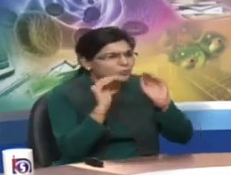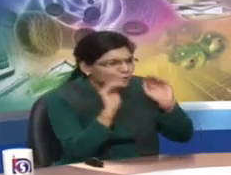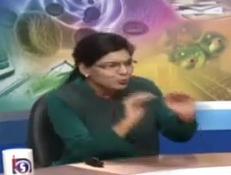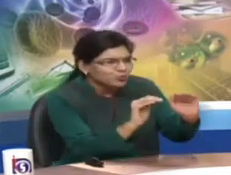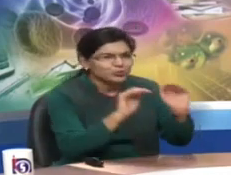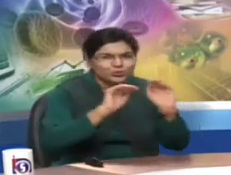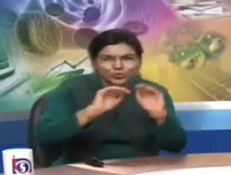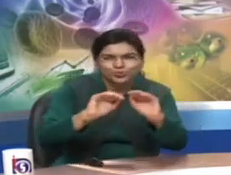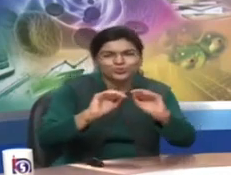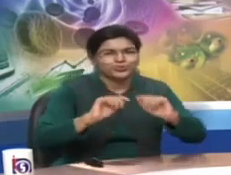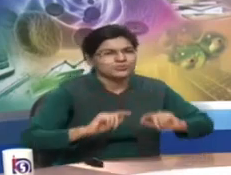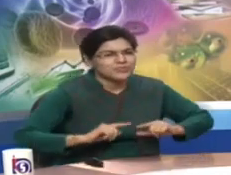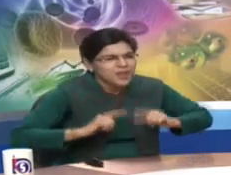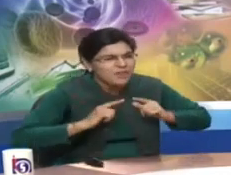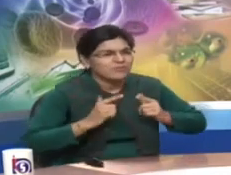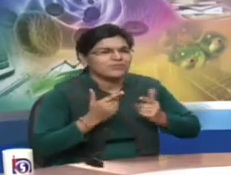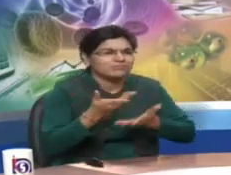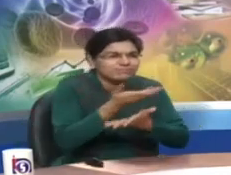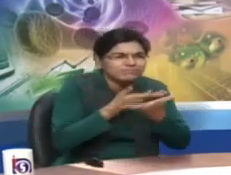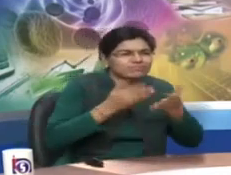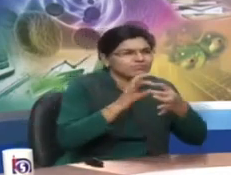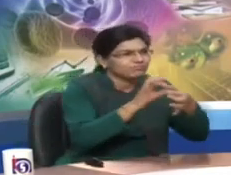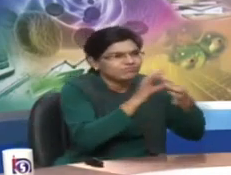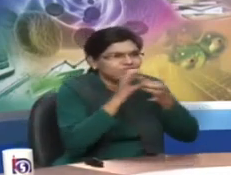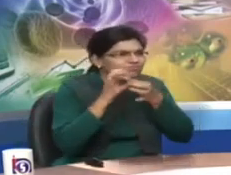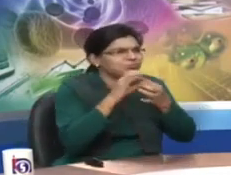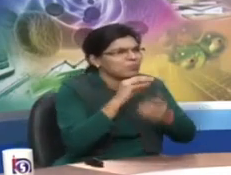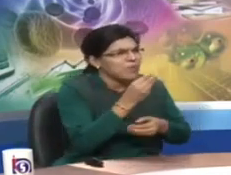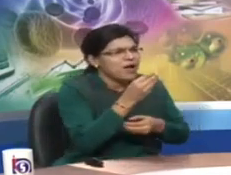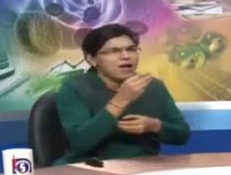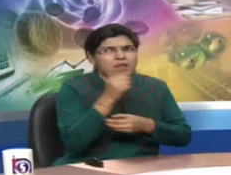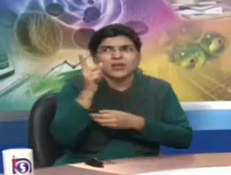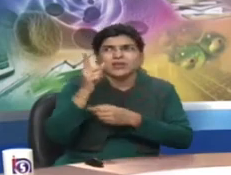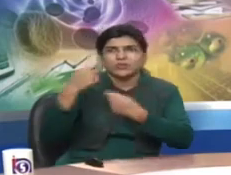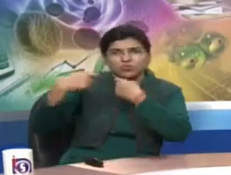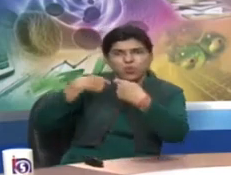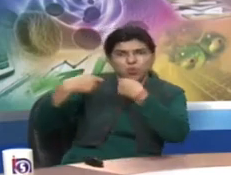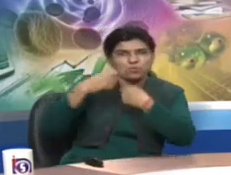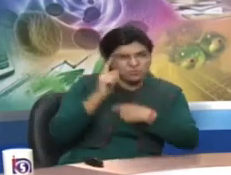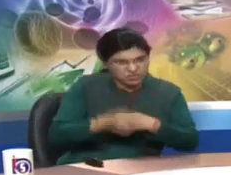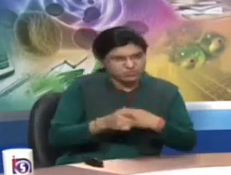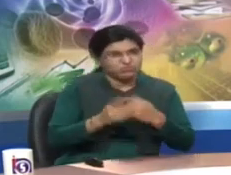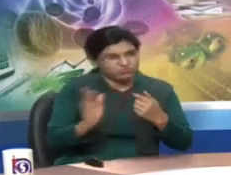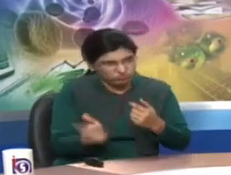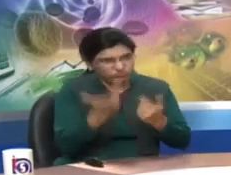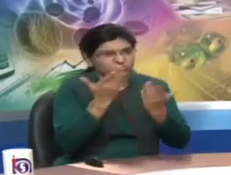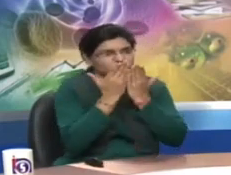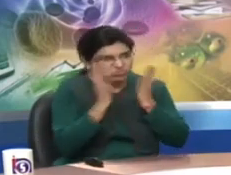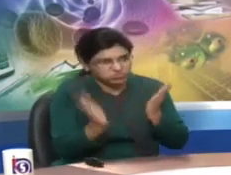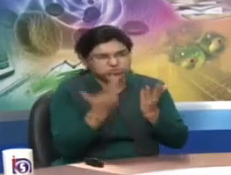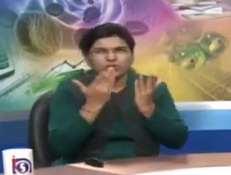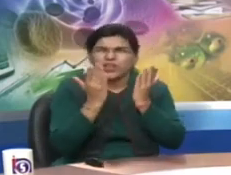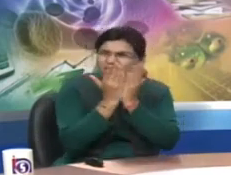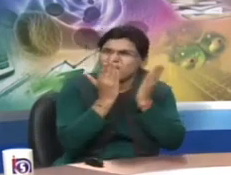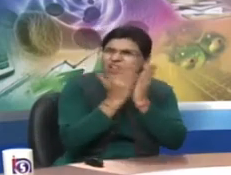normally staying in the house, doing household work. She's at peace. She's so wise.